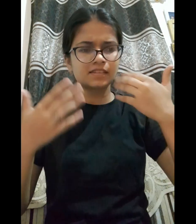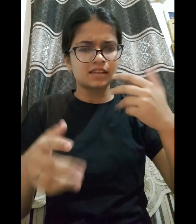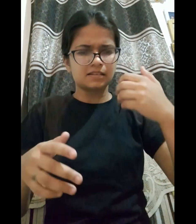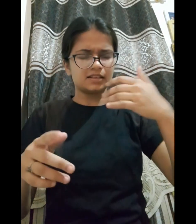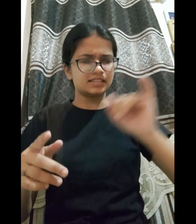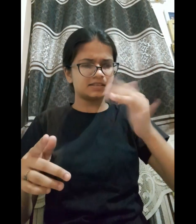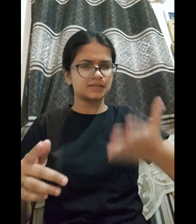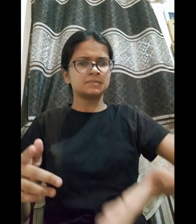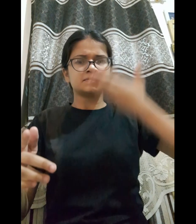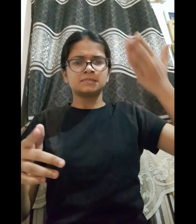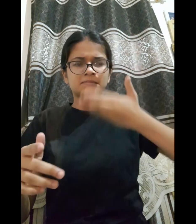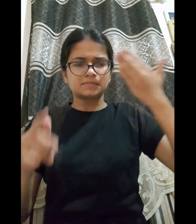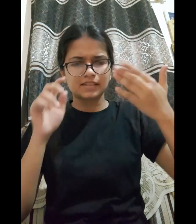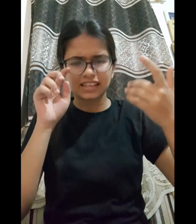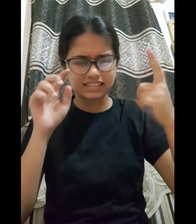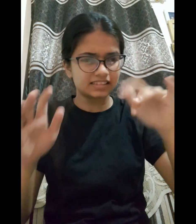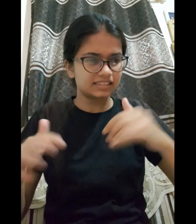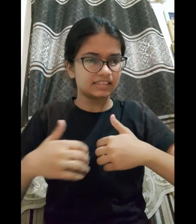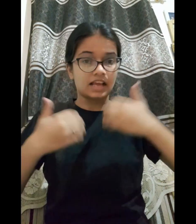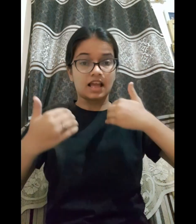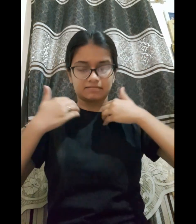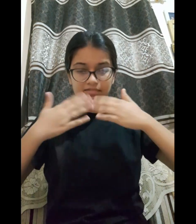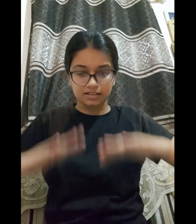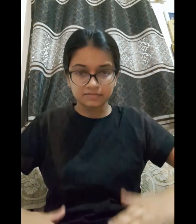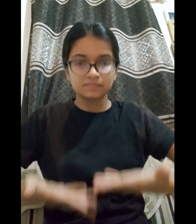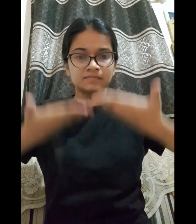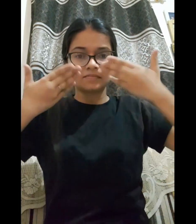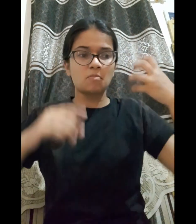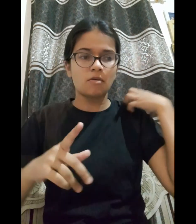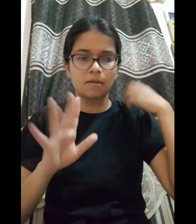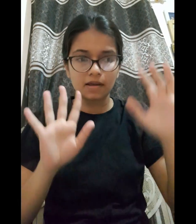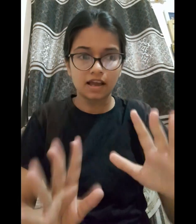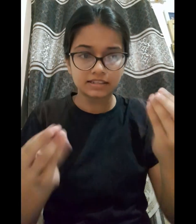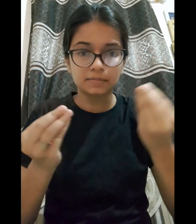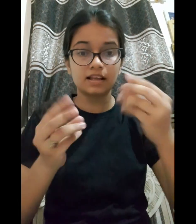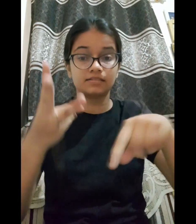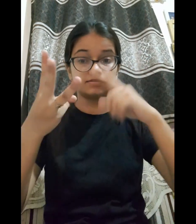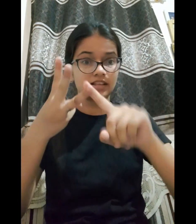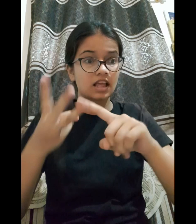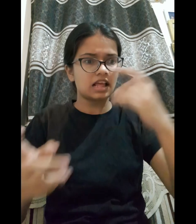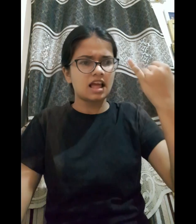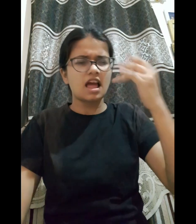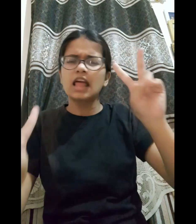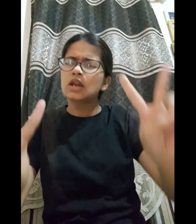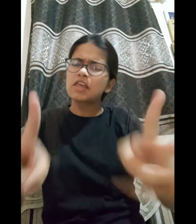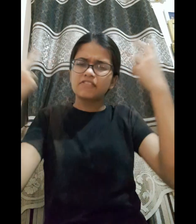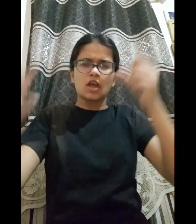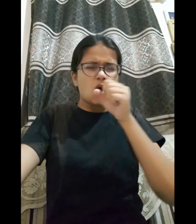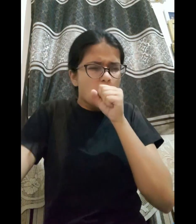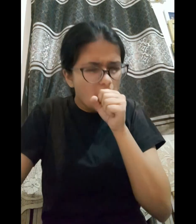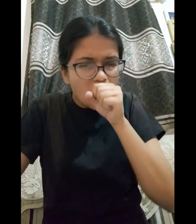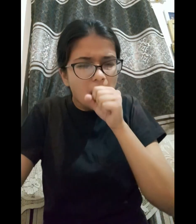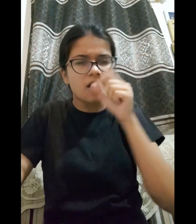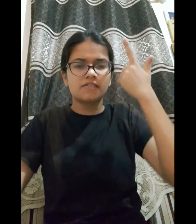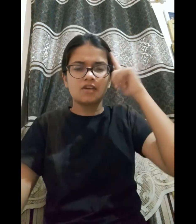in your inspiration expiration process. And the third is a deep kind of a cough which makes it difficult for you even